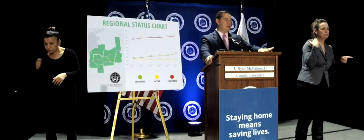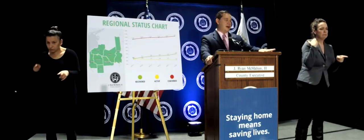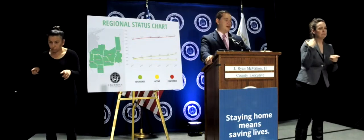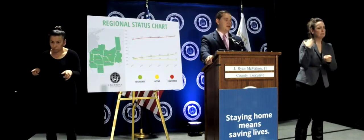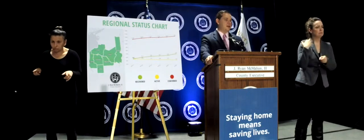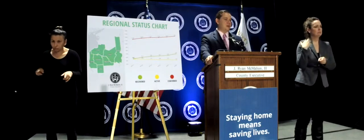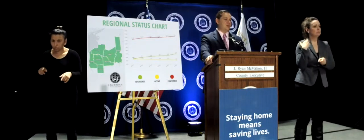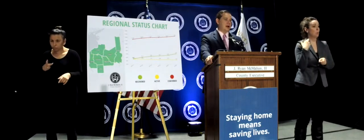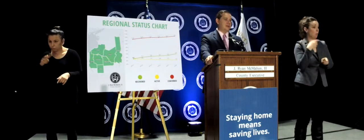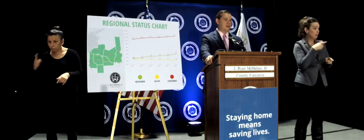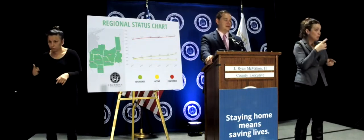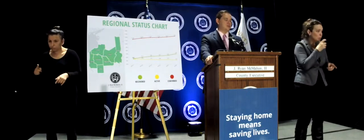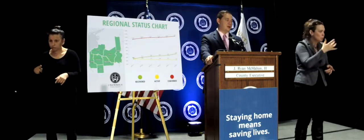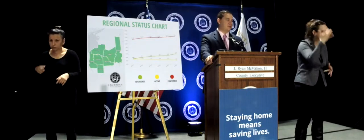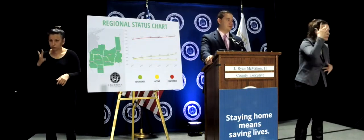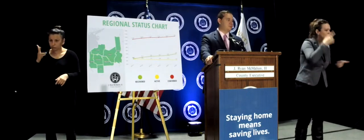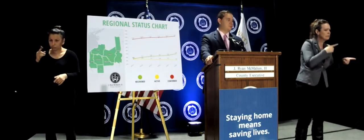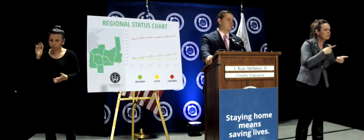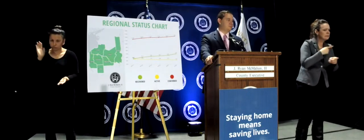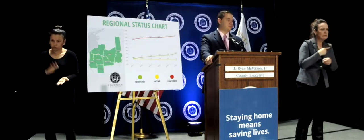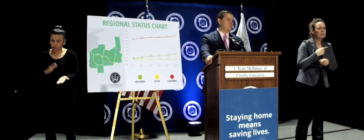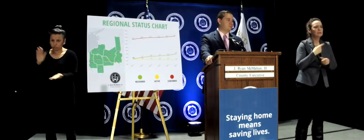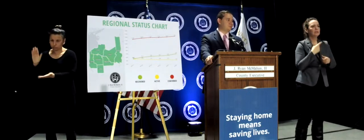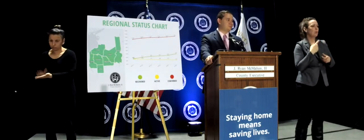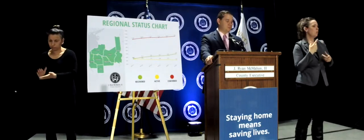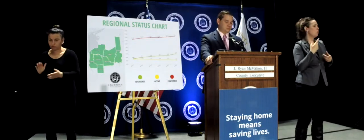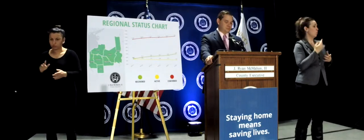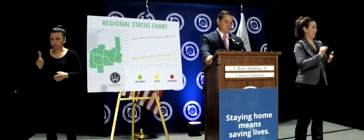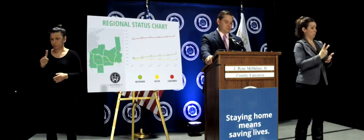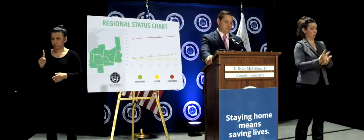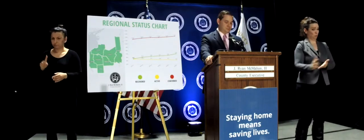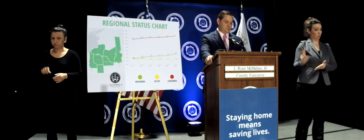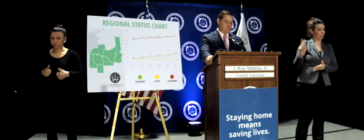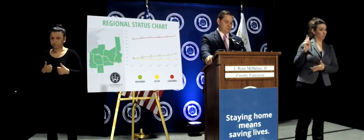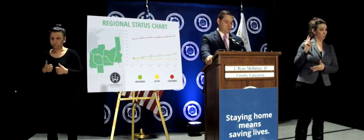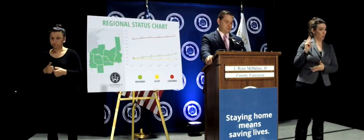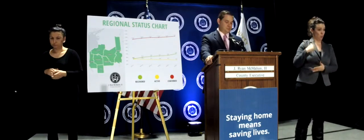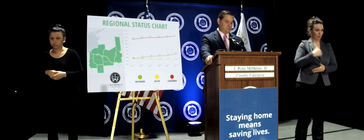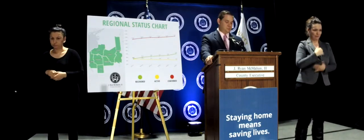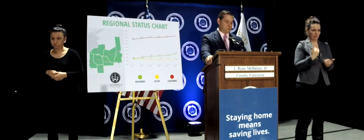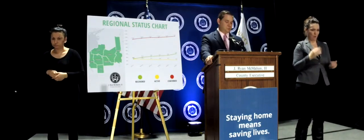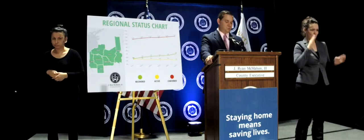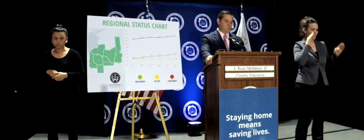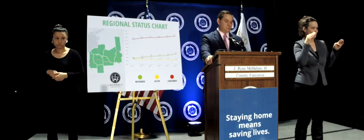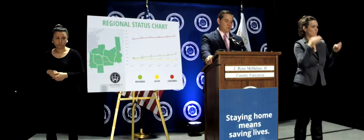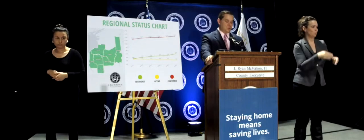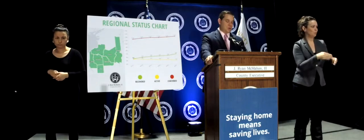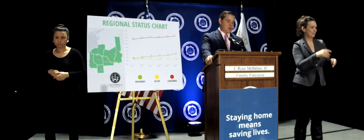mitigated that, and we're on to the next strategy.